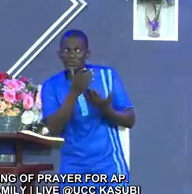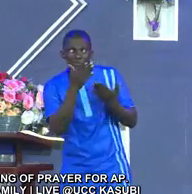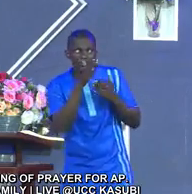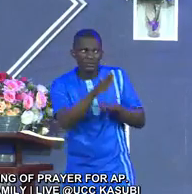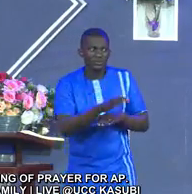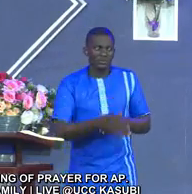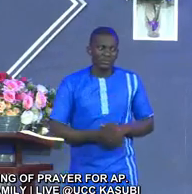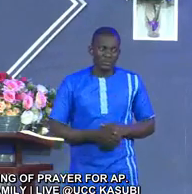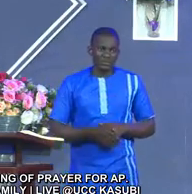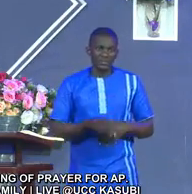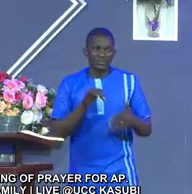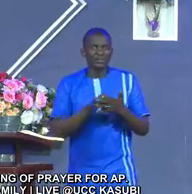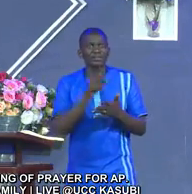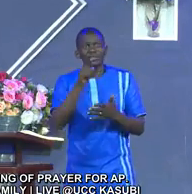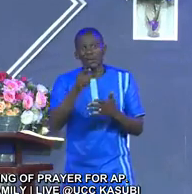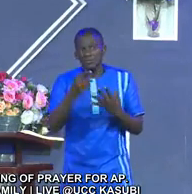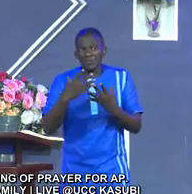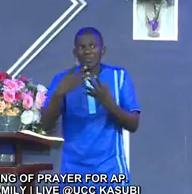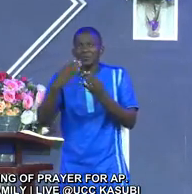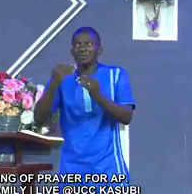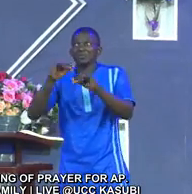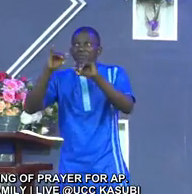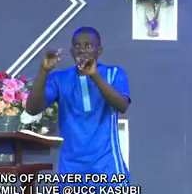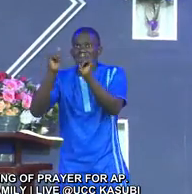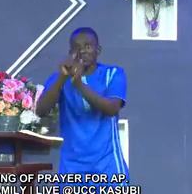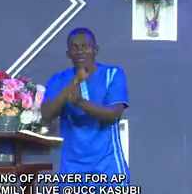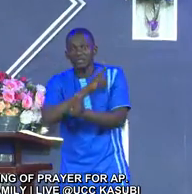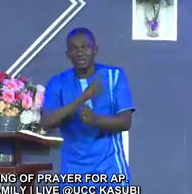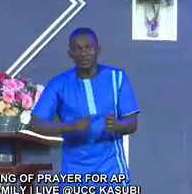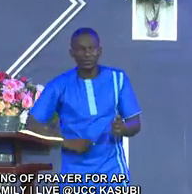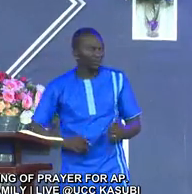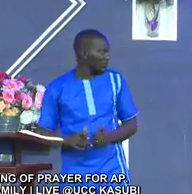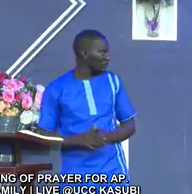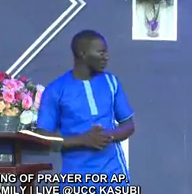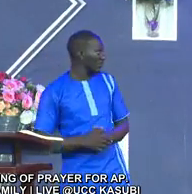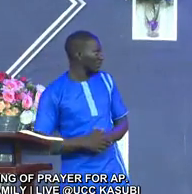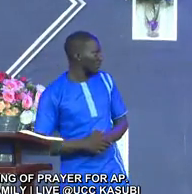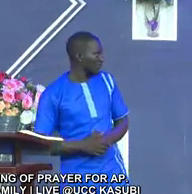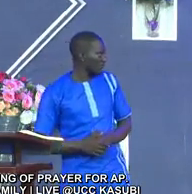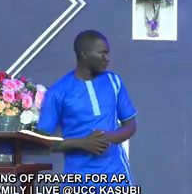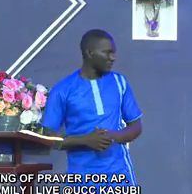died today. That she went to be with the Lord.